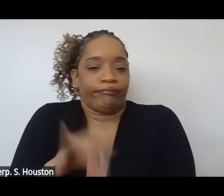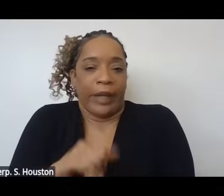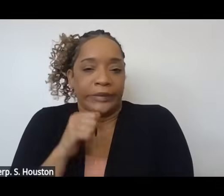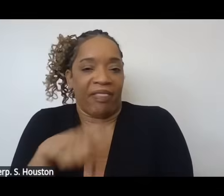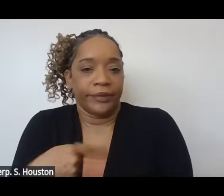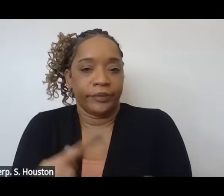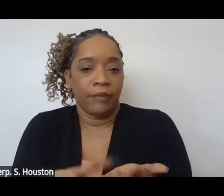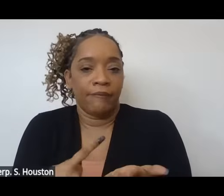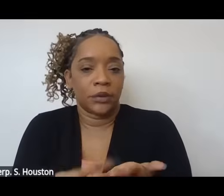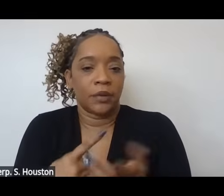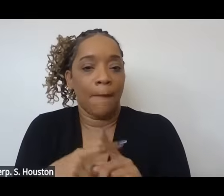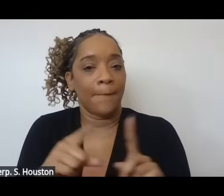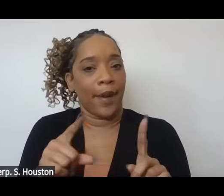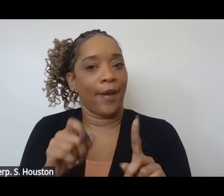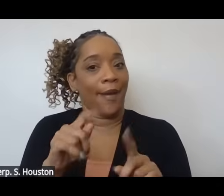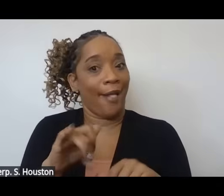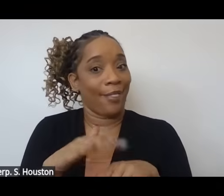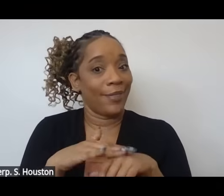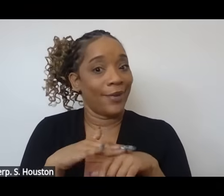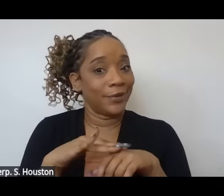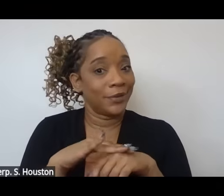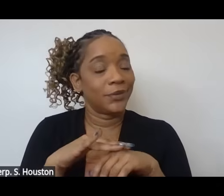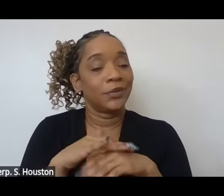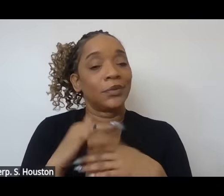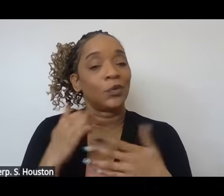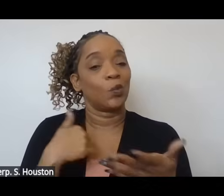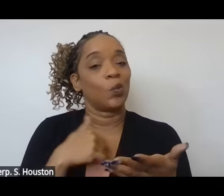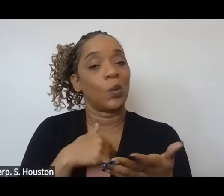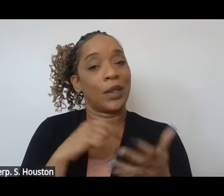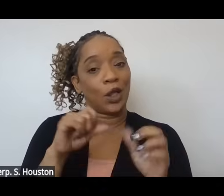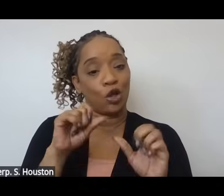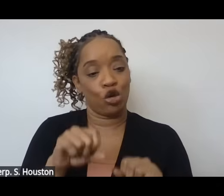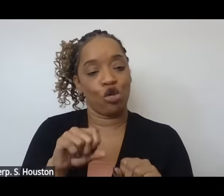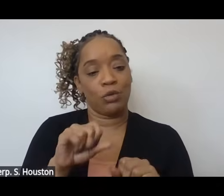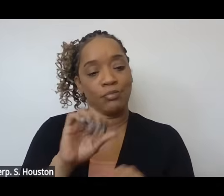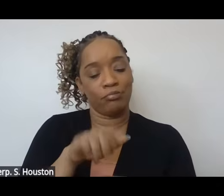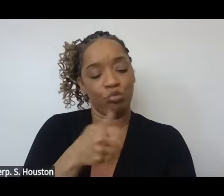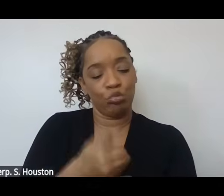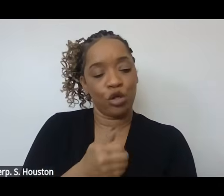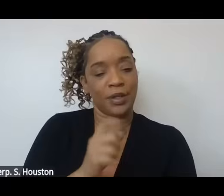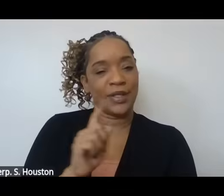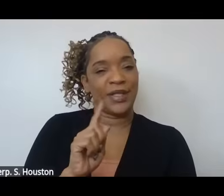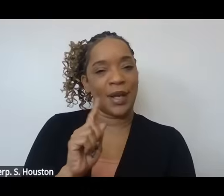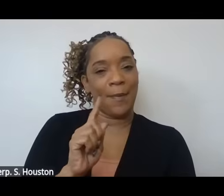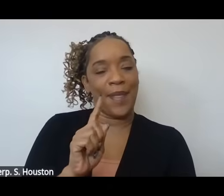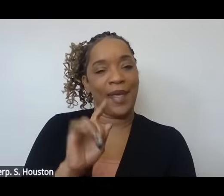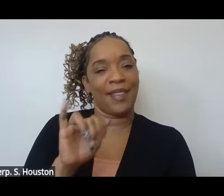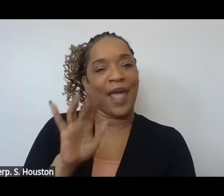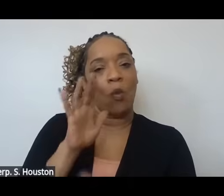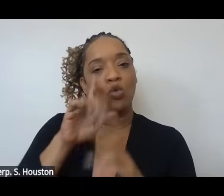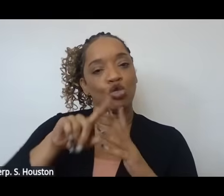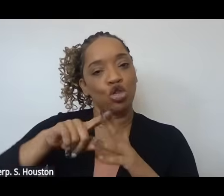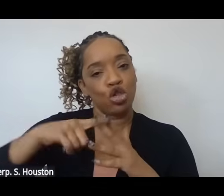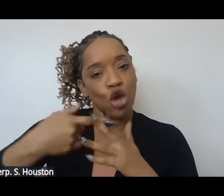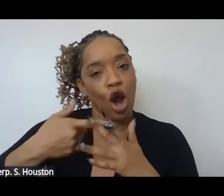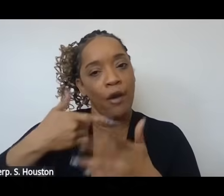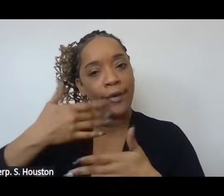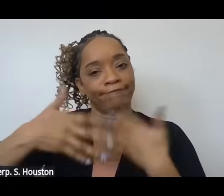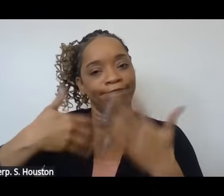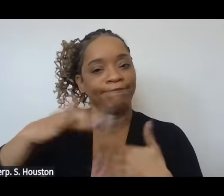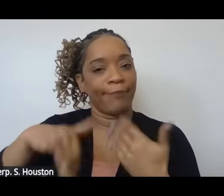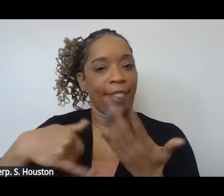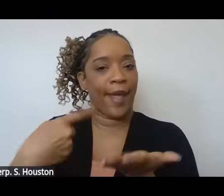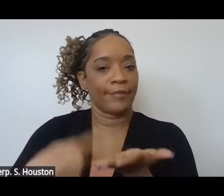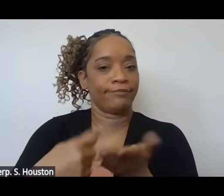like we could put something in motion here that would start the dialogue. And if I'm hearing the